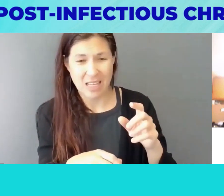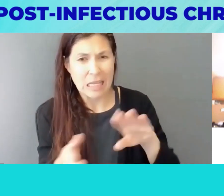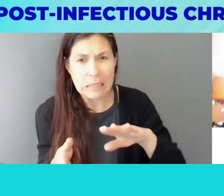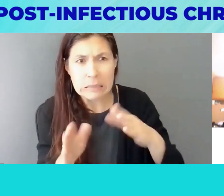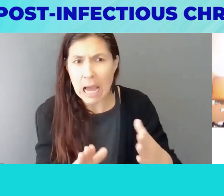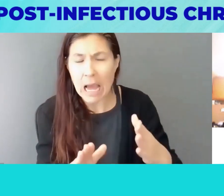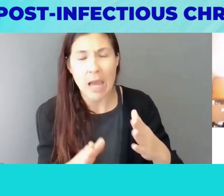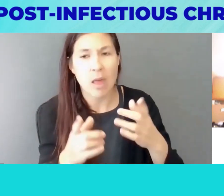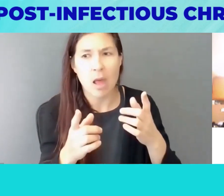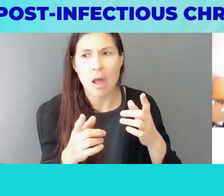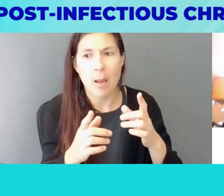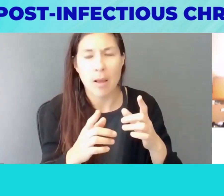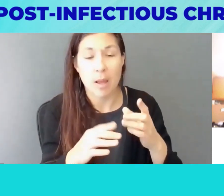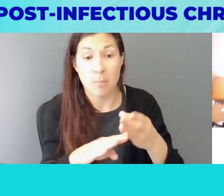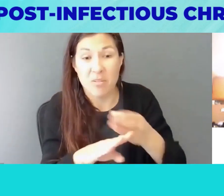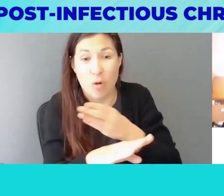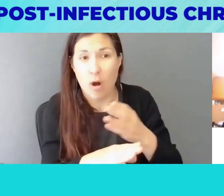and disability story.